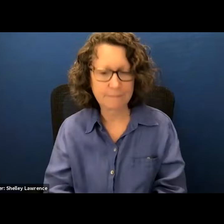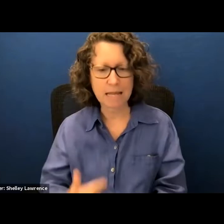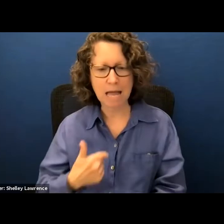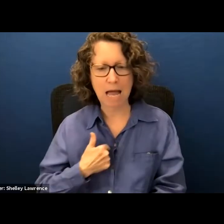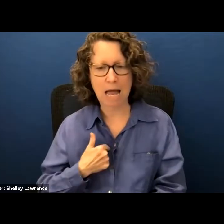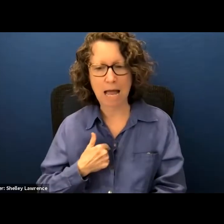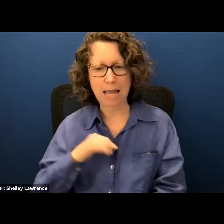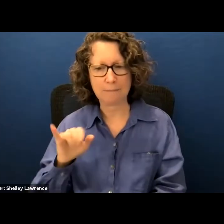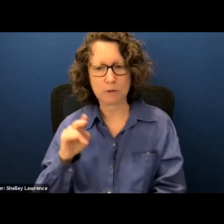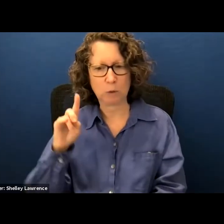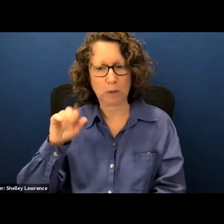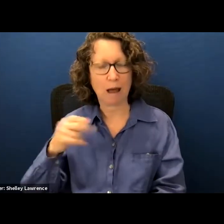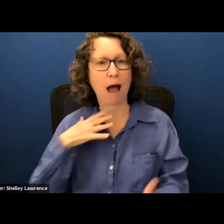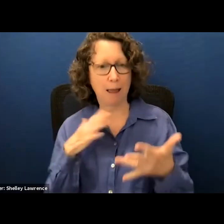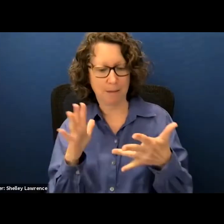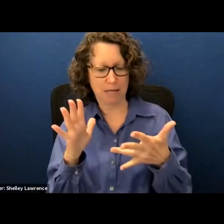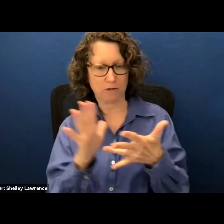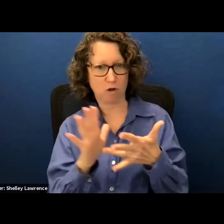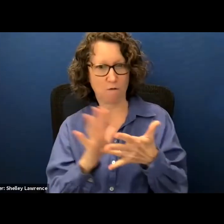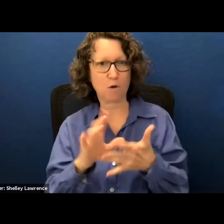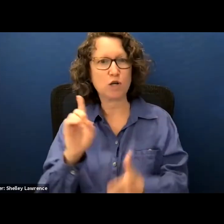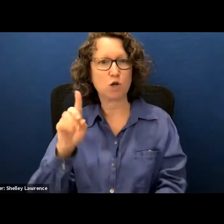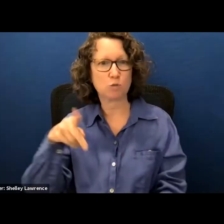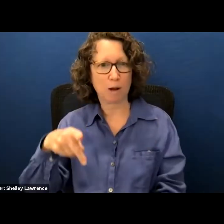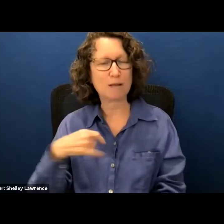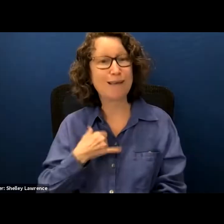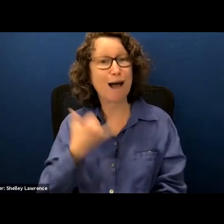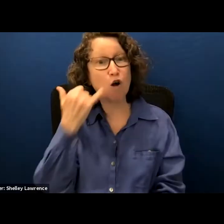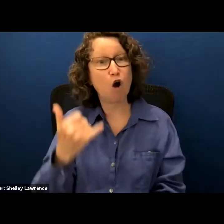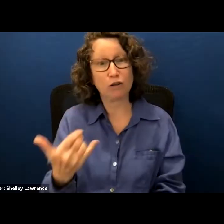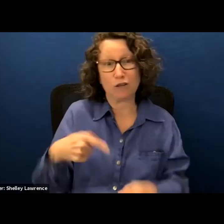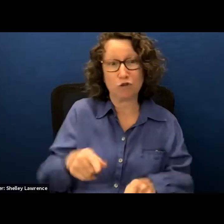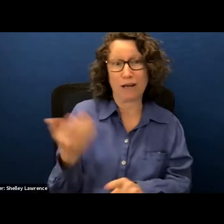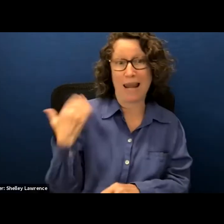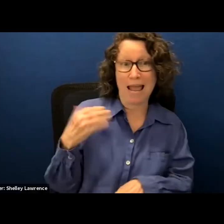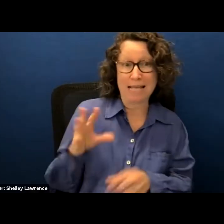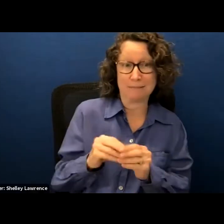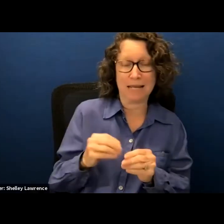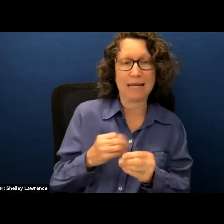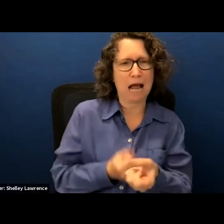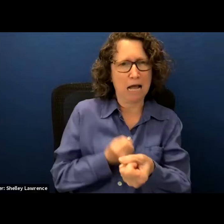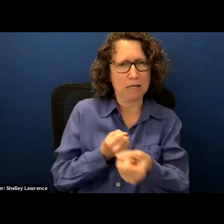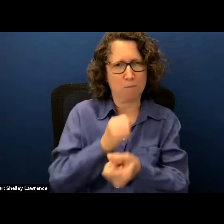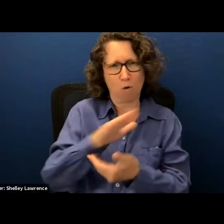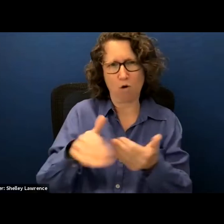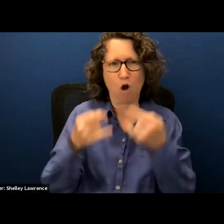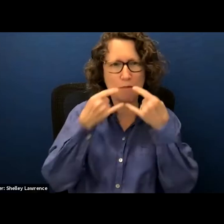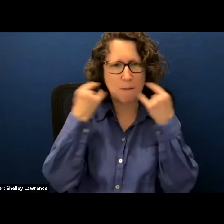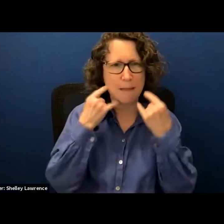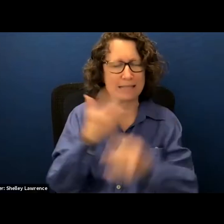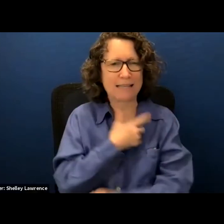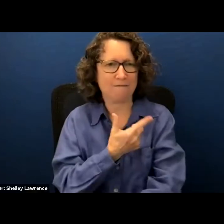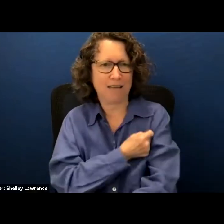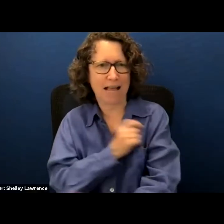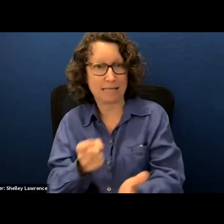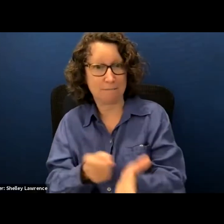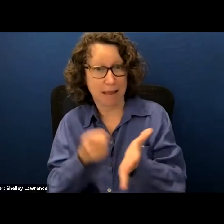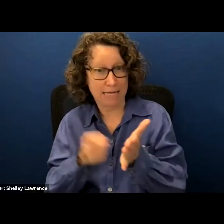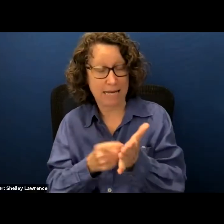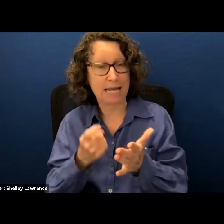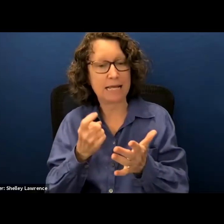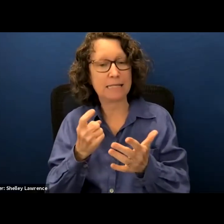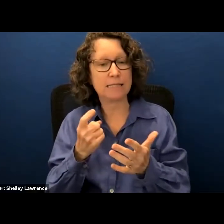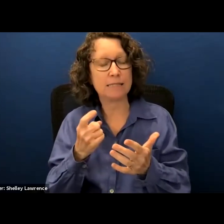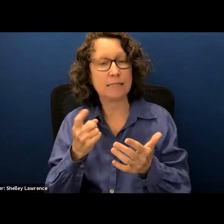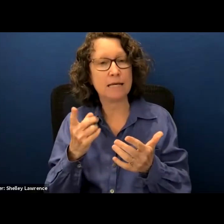I'm Judah Neeson, and I'm a sophomore at Dos Pueblos. I called in for the last meeting saying that I support all the mask and vaccine mandates that the school has